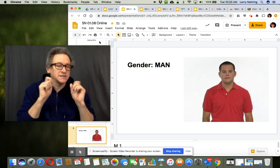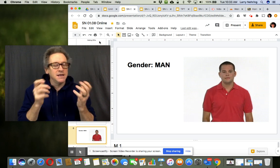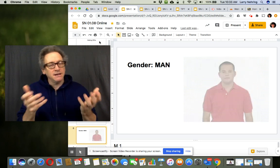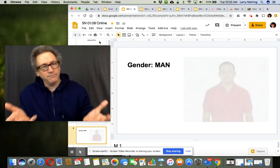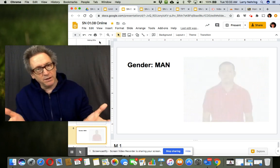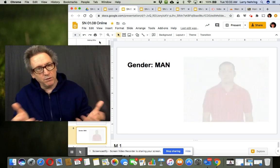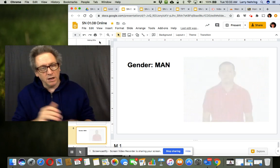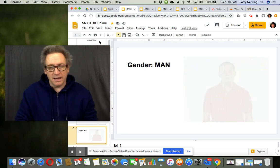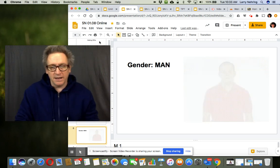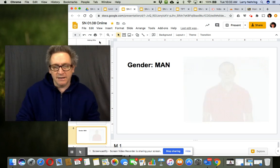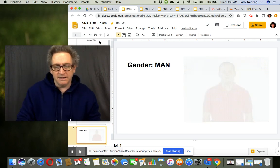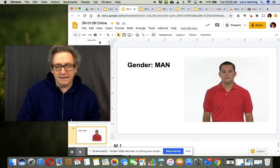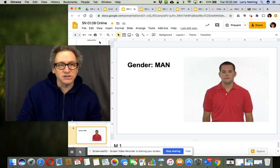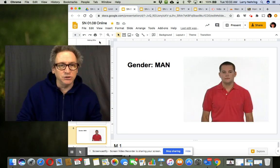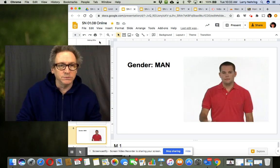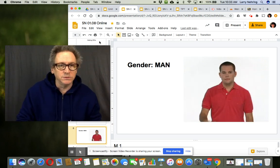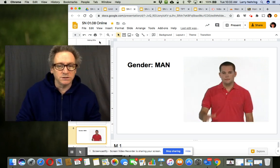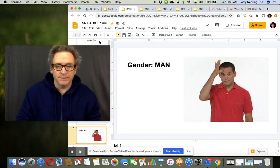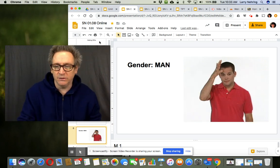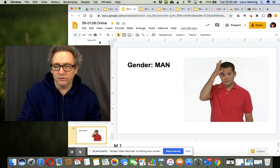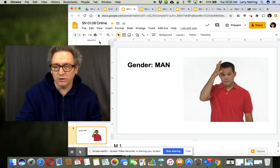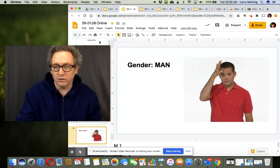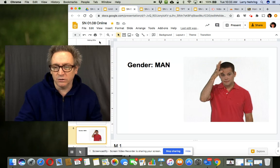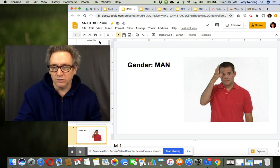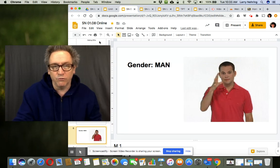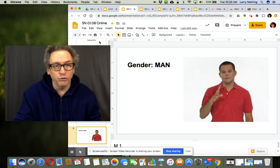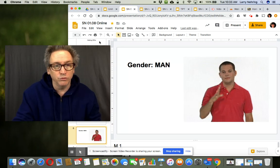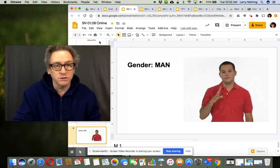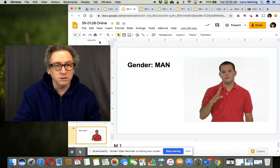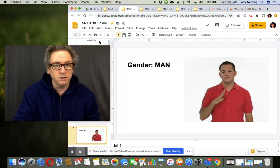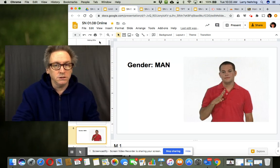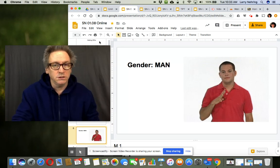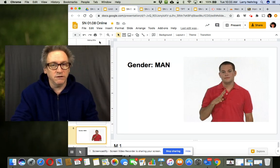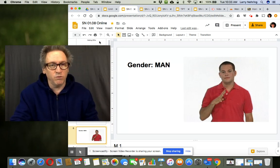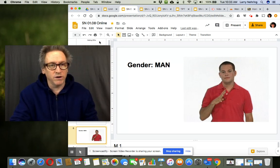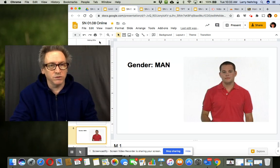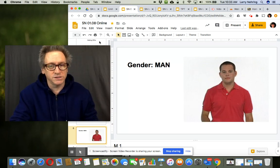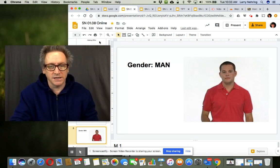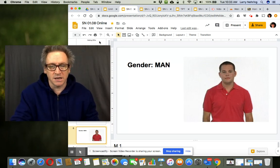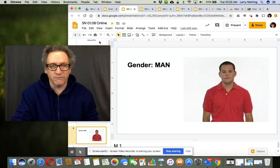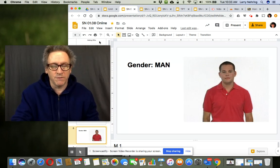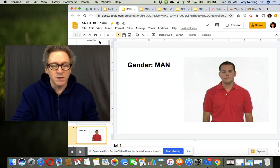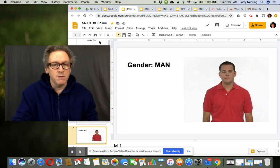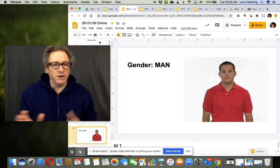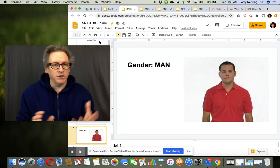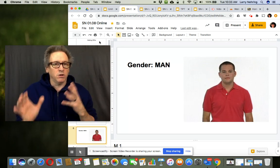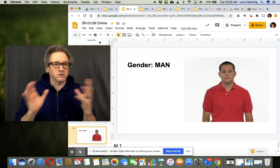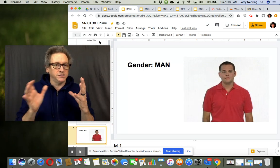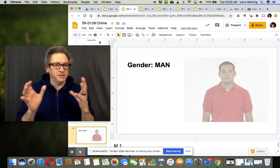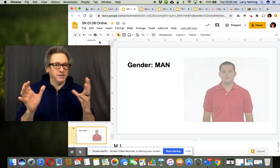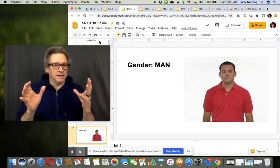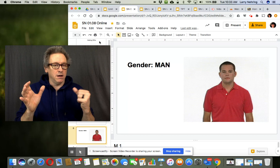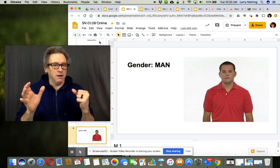straps. That's assumed to be the root of where those signs come from. But you will